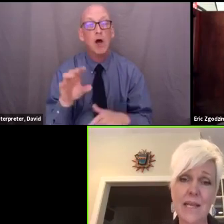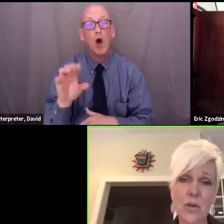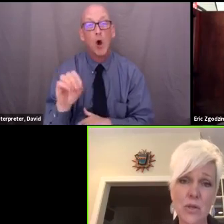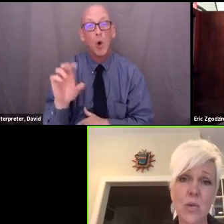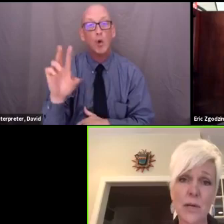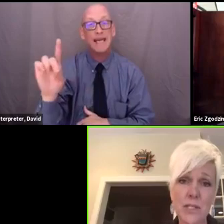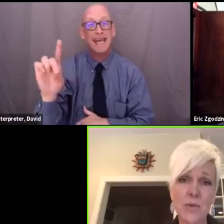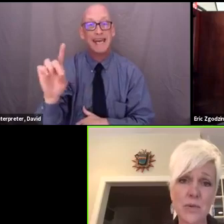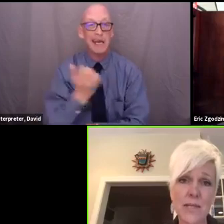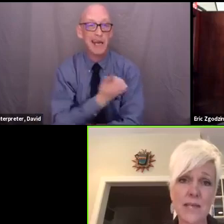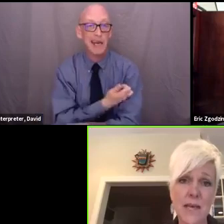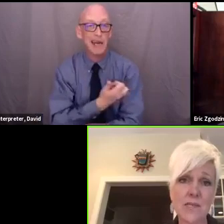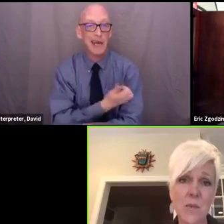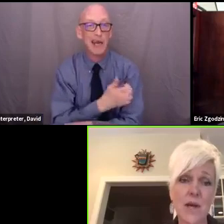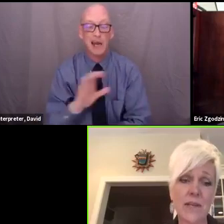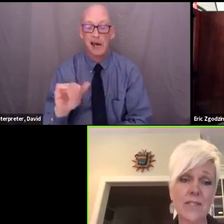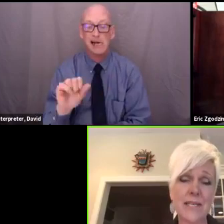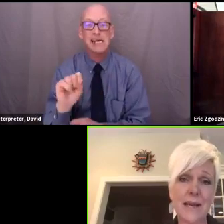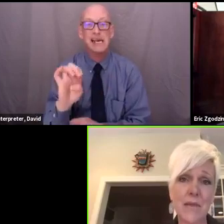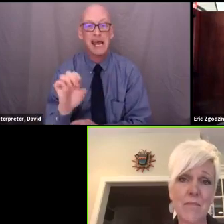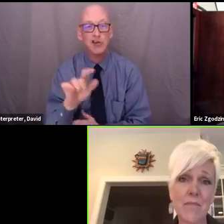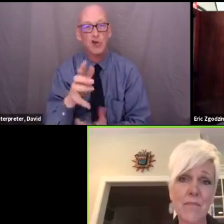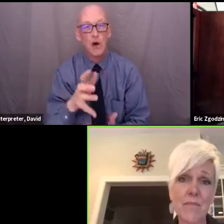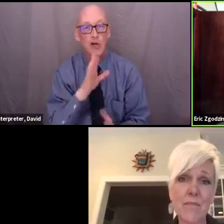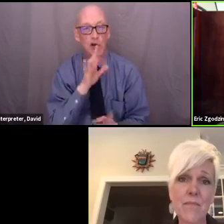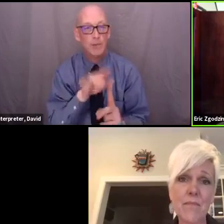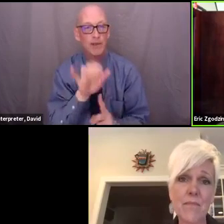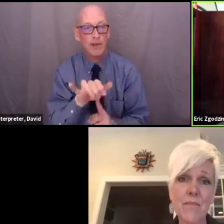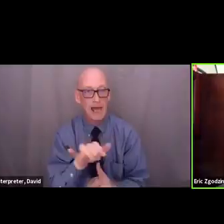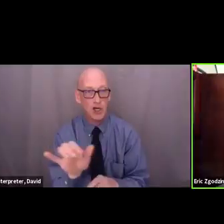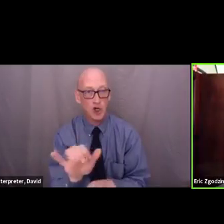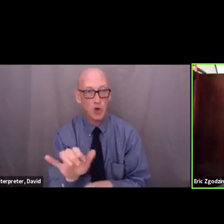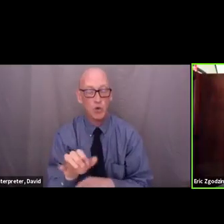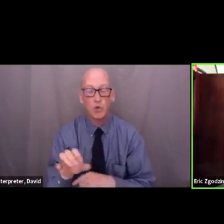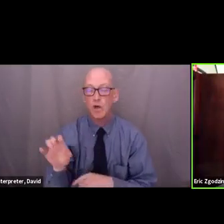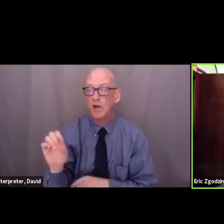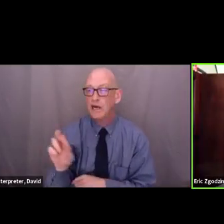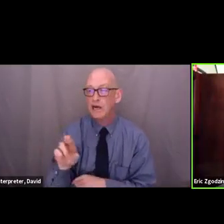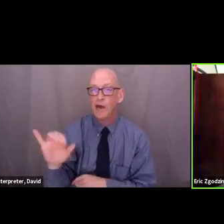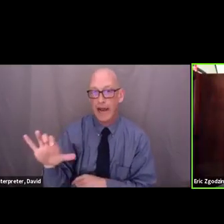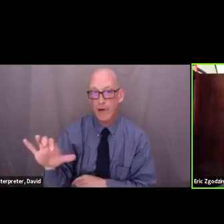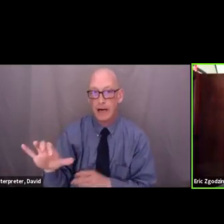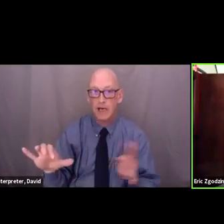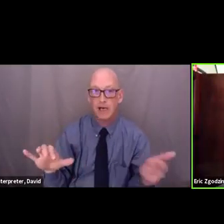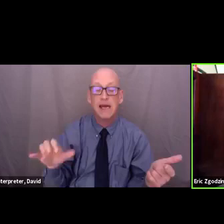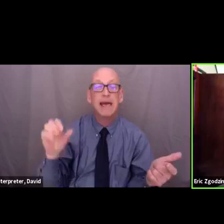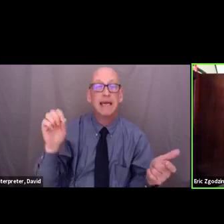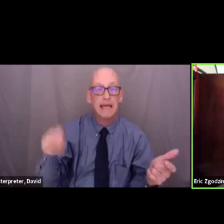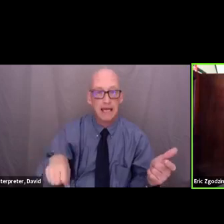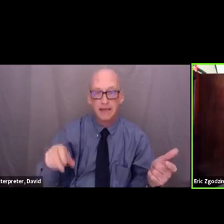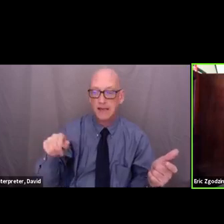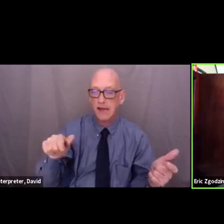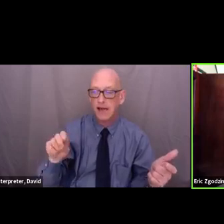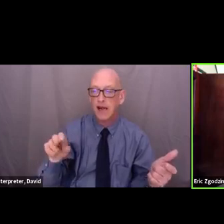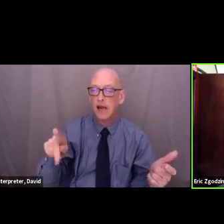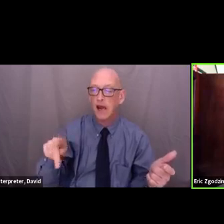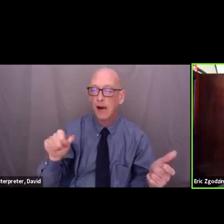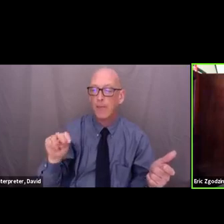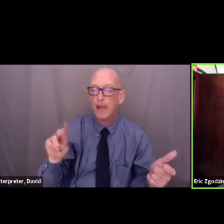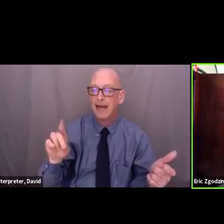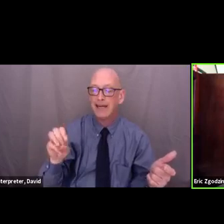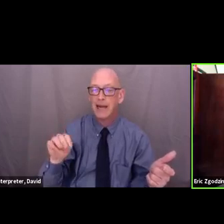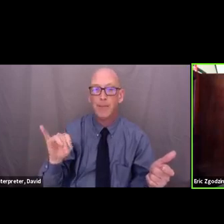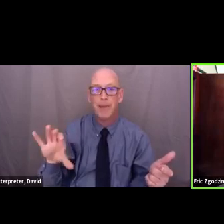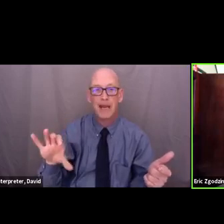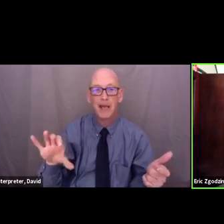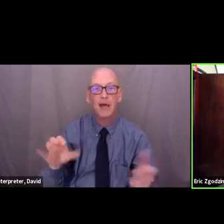cases, and I know you wanted to address that as well here today. Yes, the pandemic has caused a lot of issues, and I'm